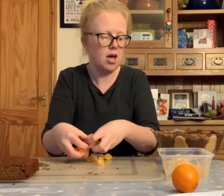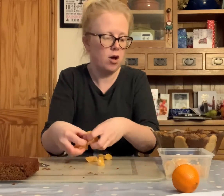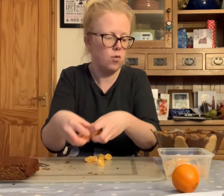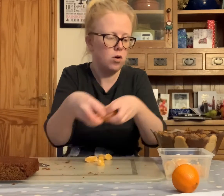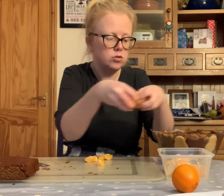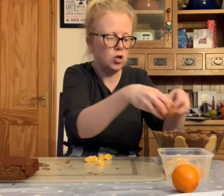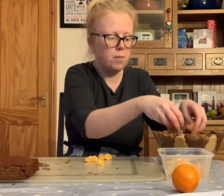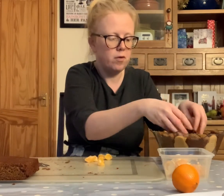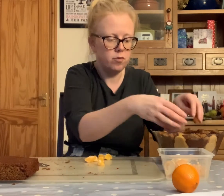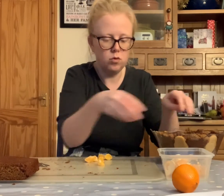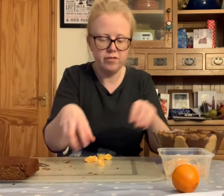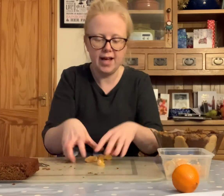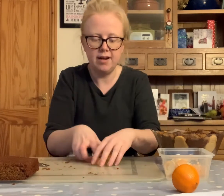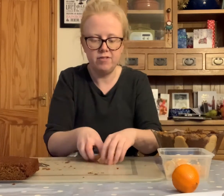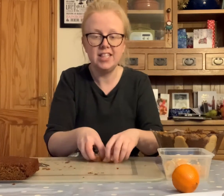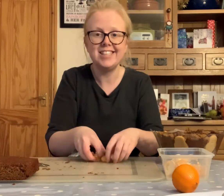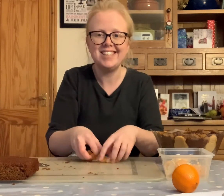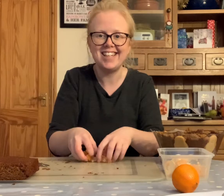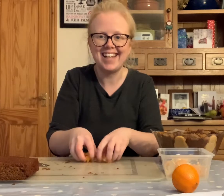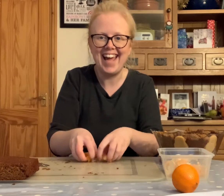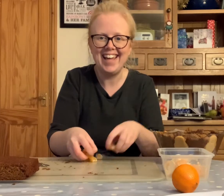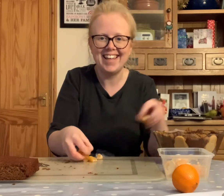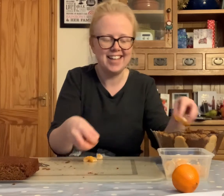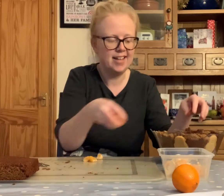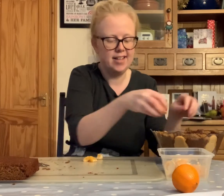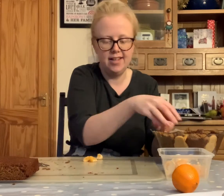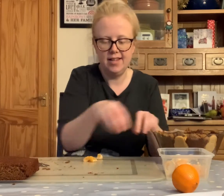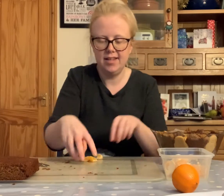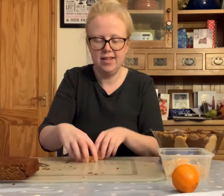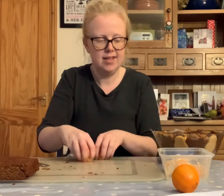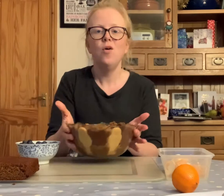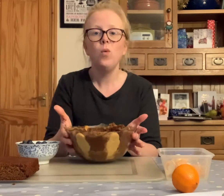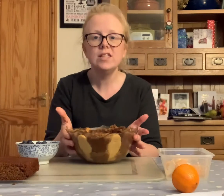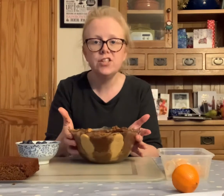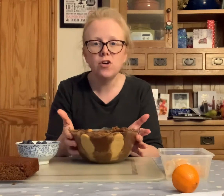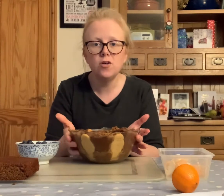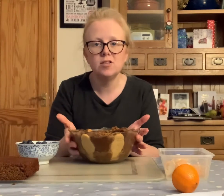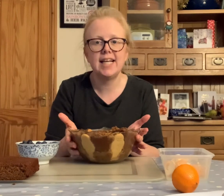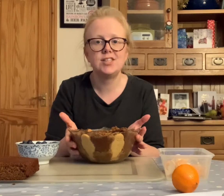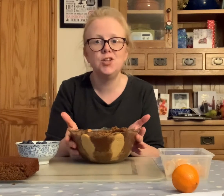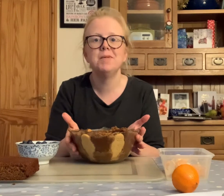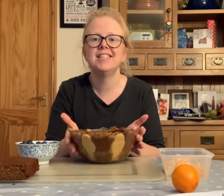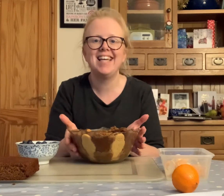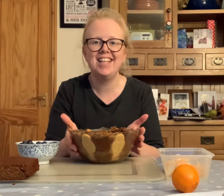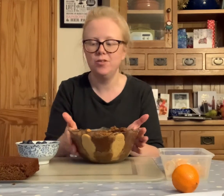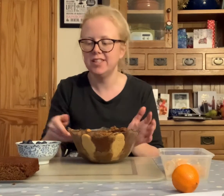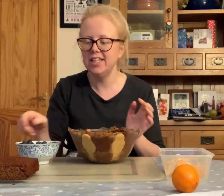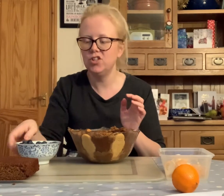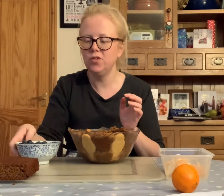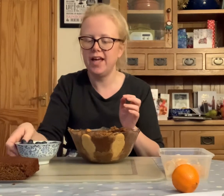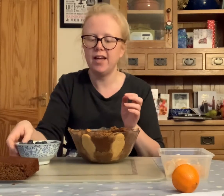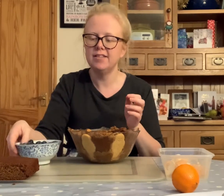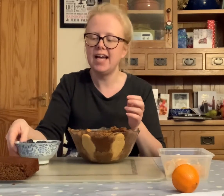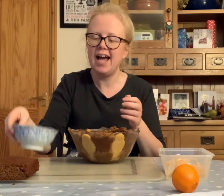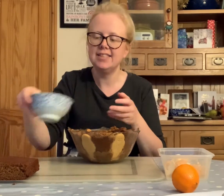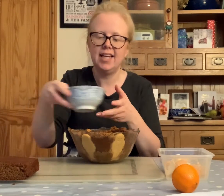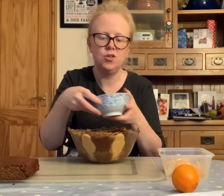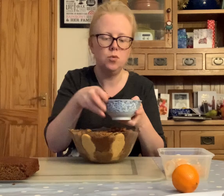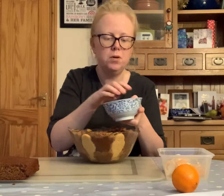go on top of all of that lovely ginger cake. Once you've got your satsumas in your dish, you're then going to add in your